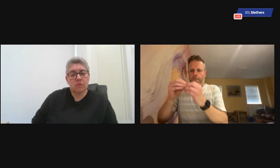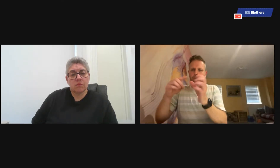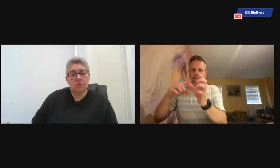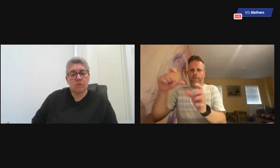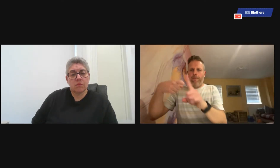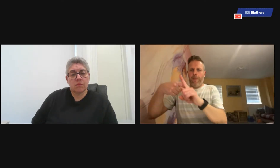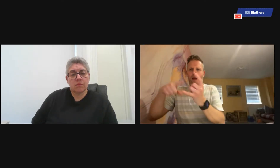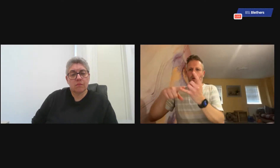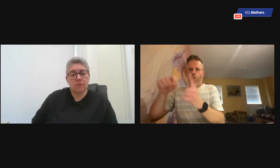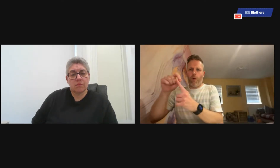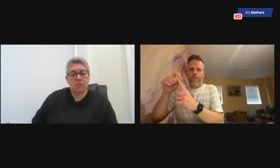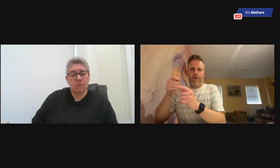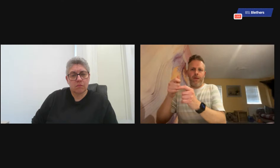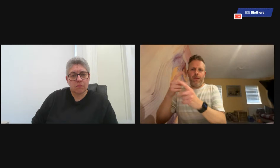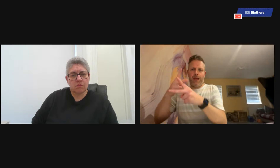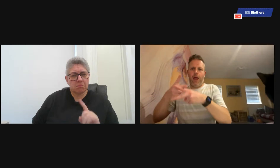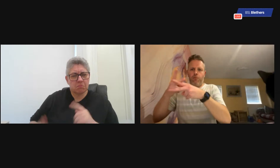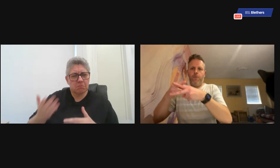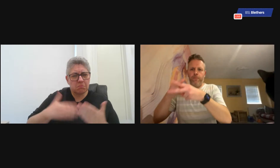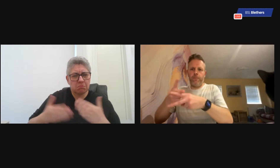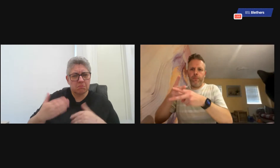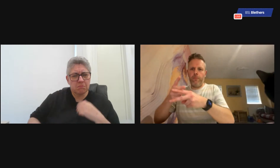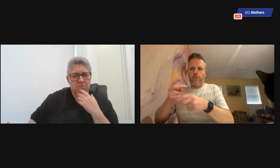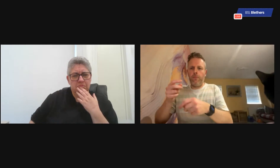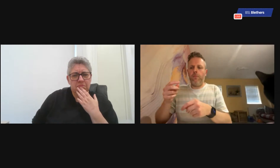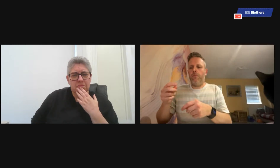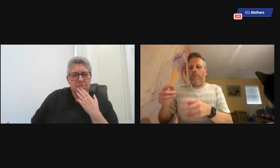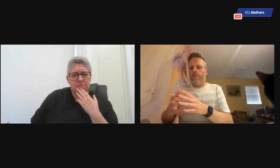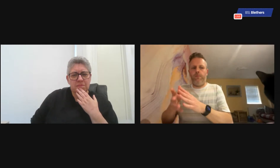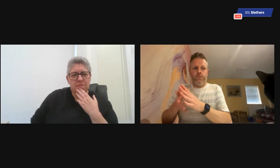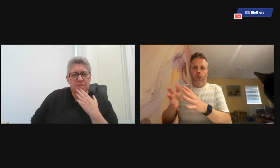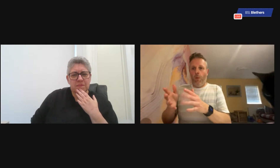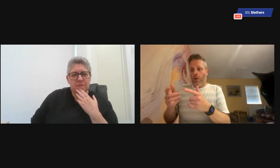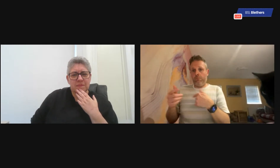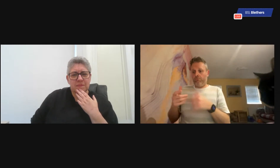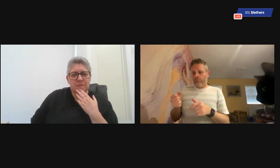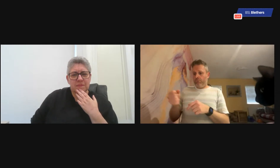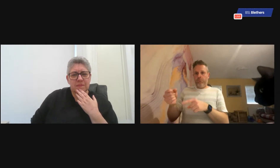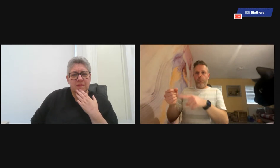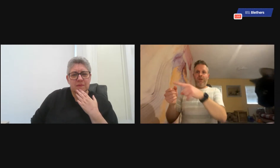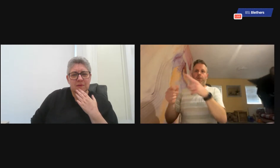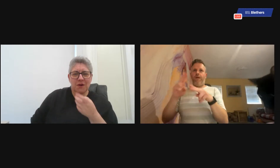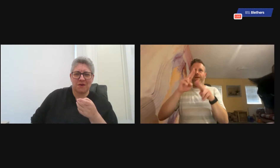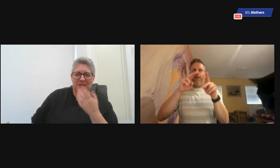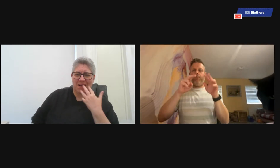to prepare. I have some backup carers available.